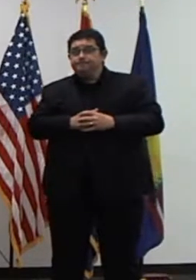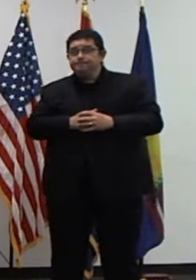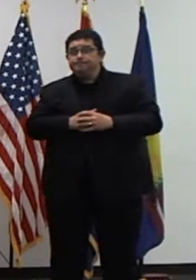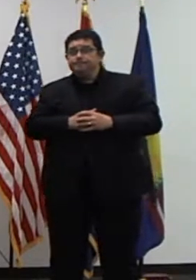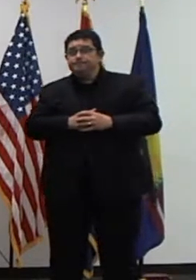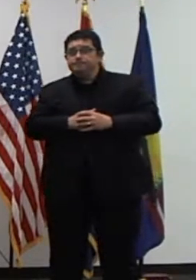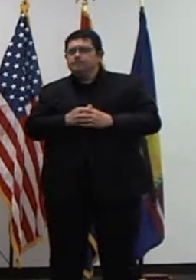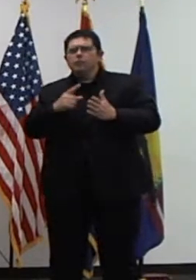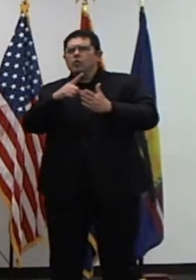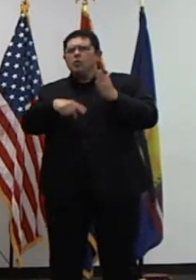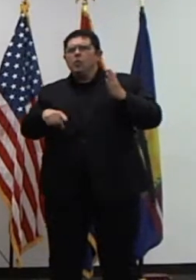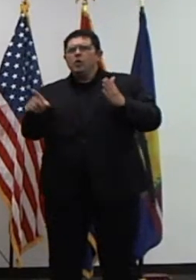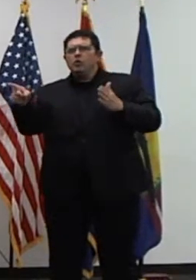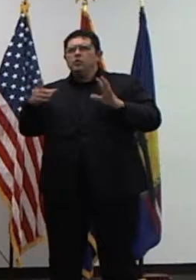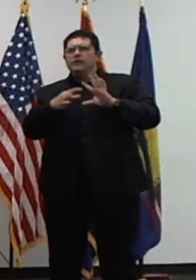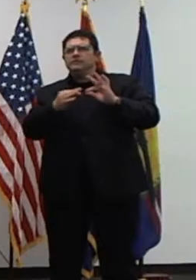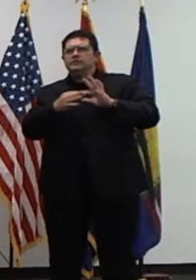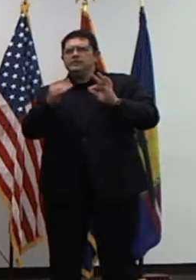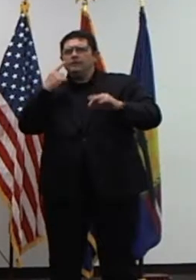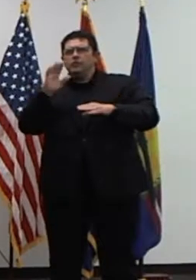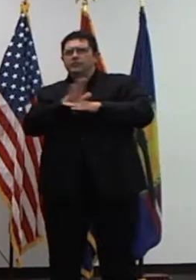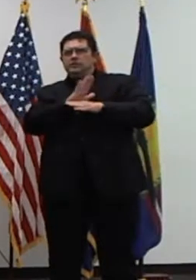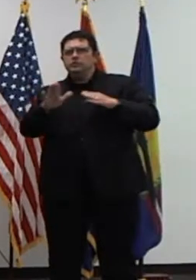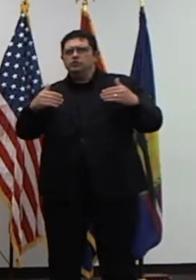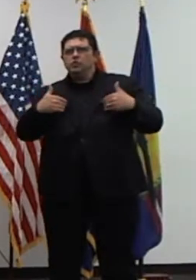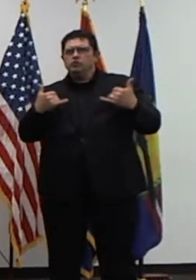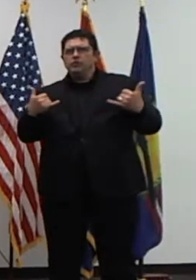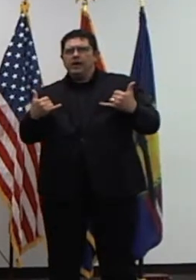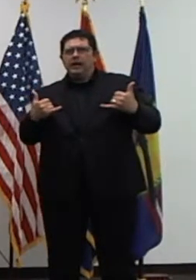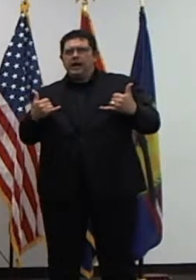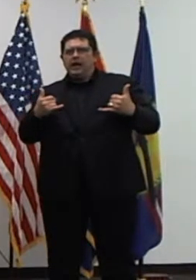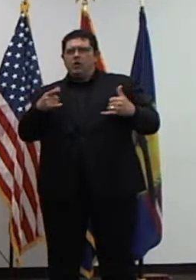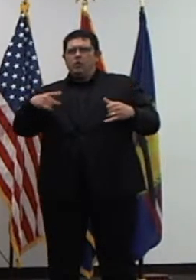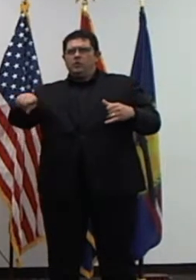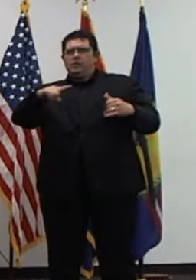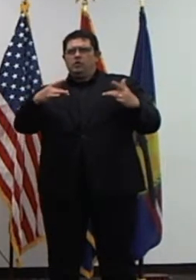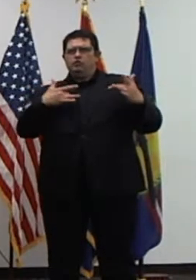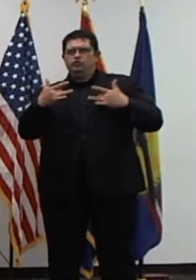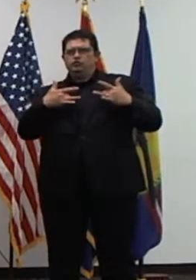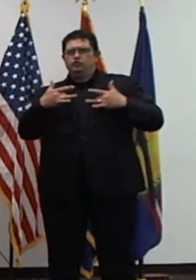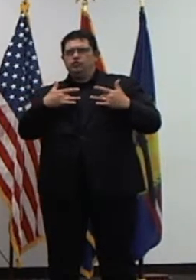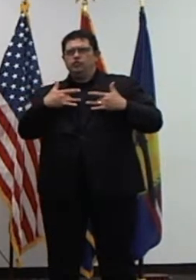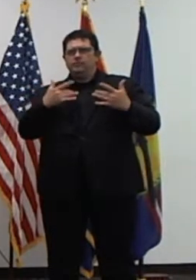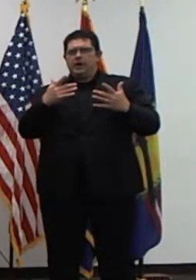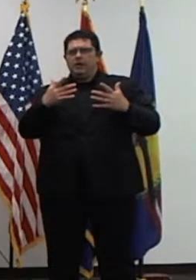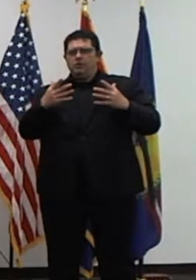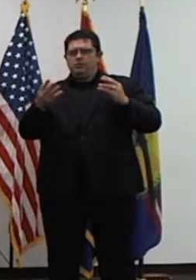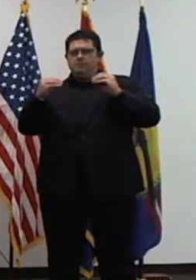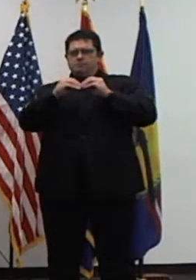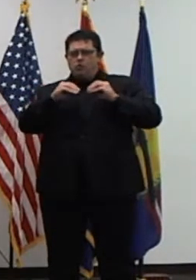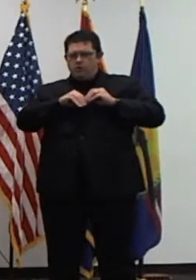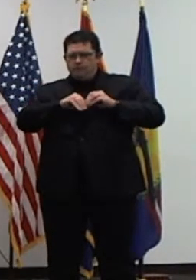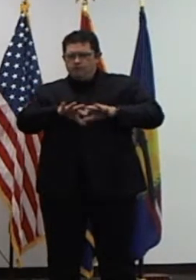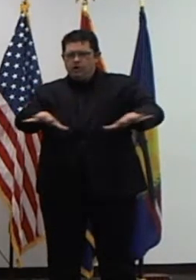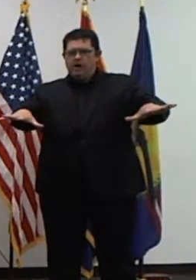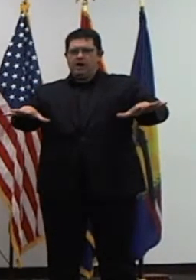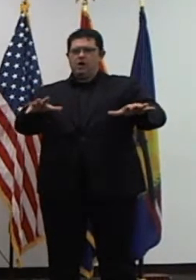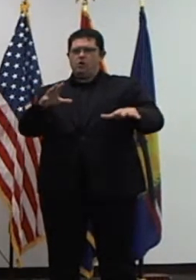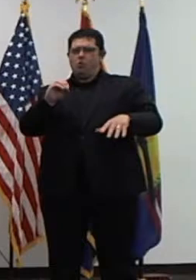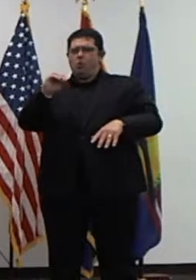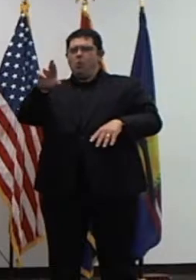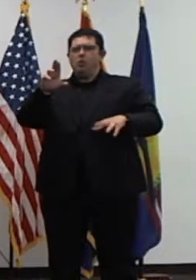to business owners right now who may be concerned about further spread or frustrated with the fact